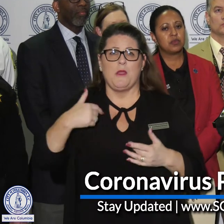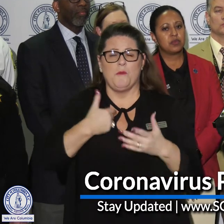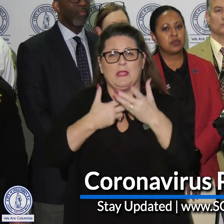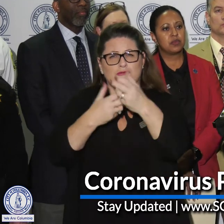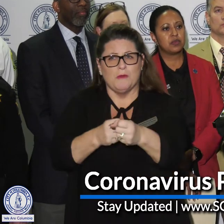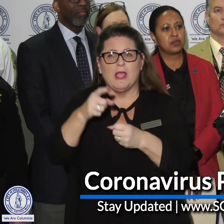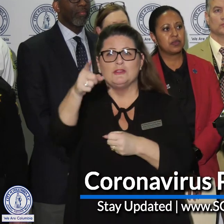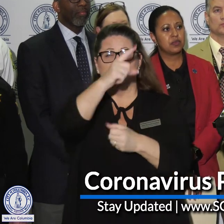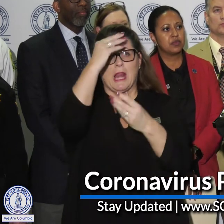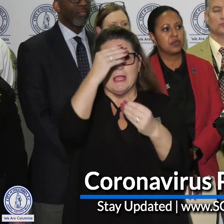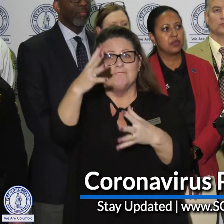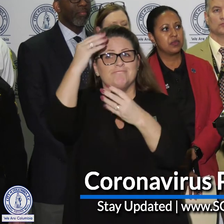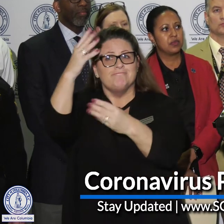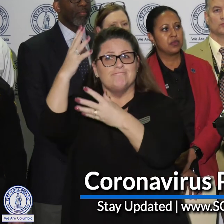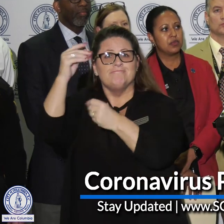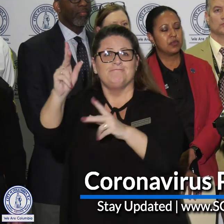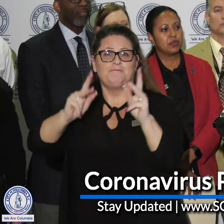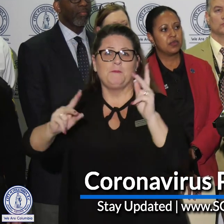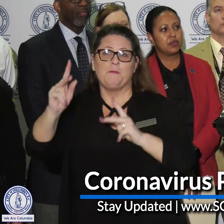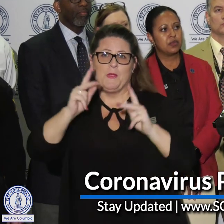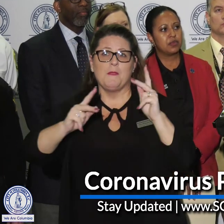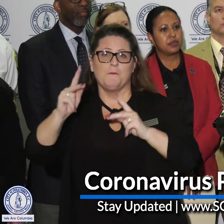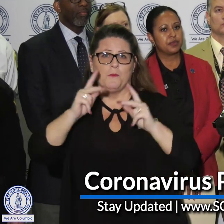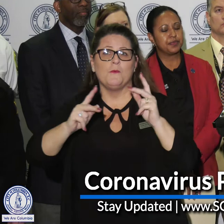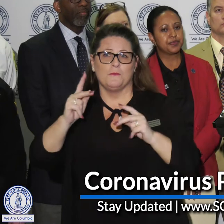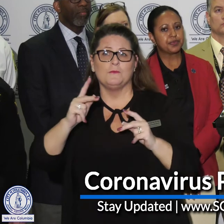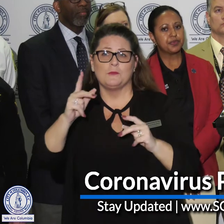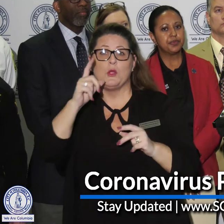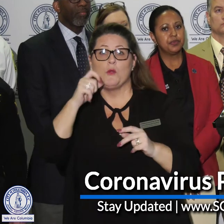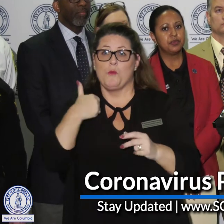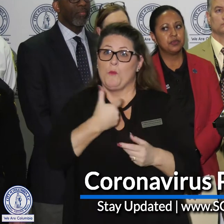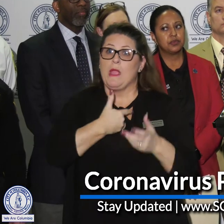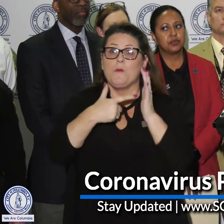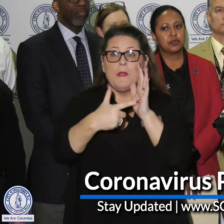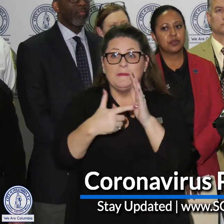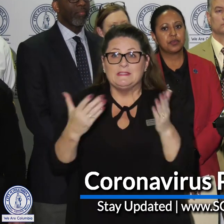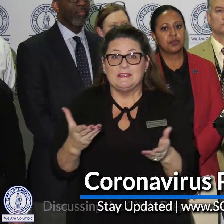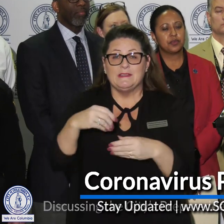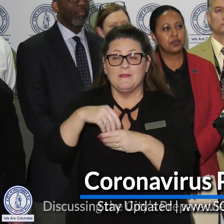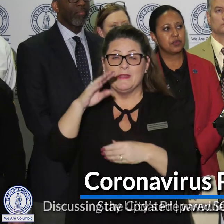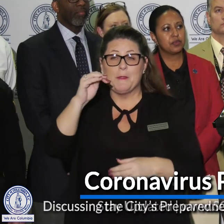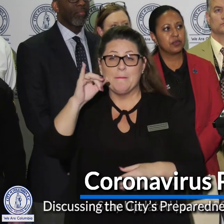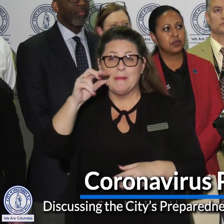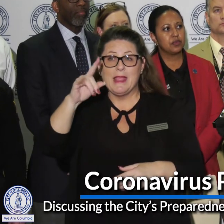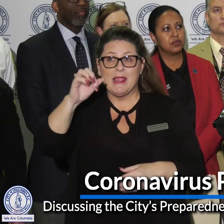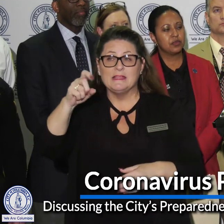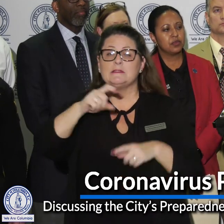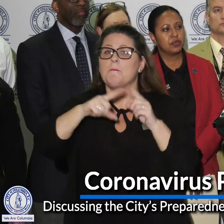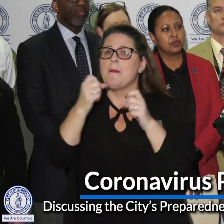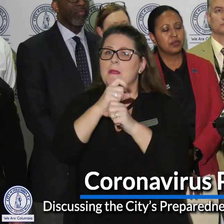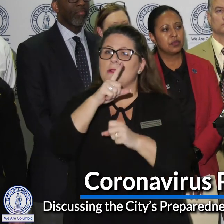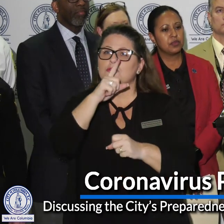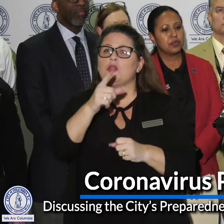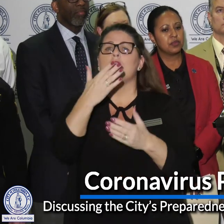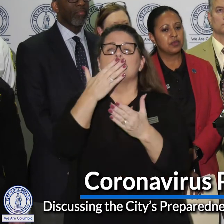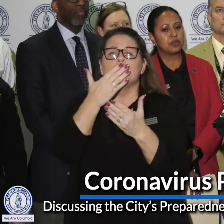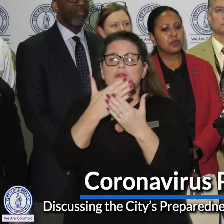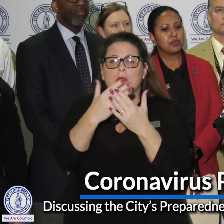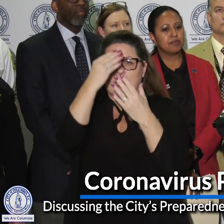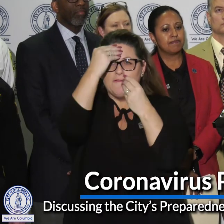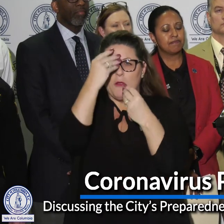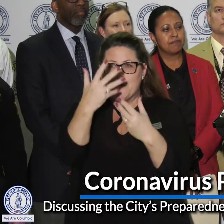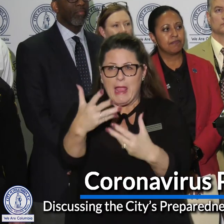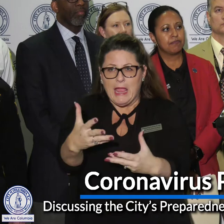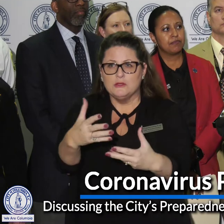make sure that the people that we not only represent, but we know that we love, get good information from trusted